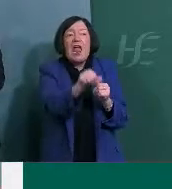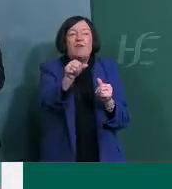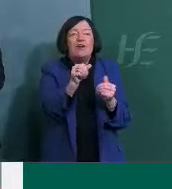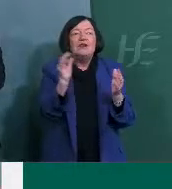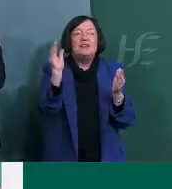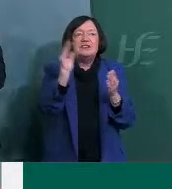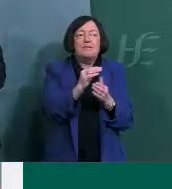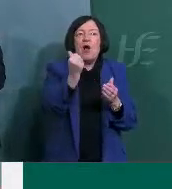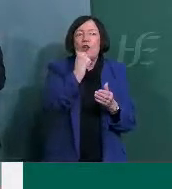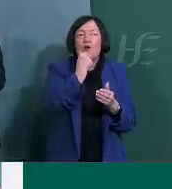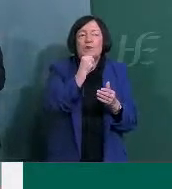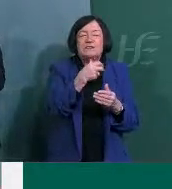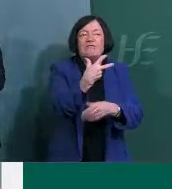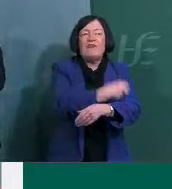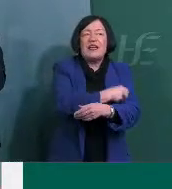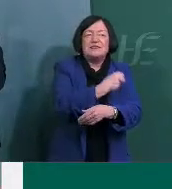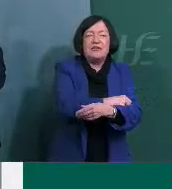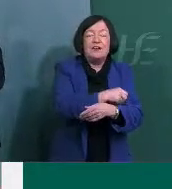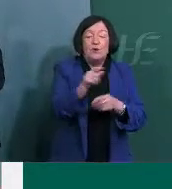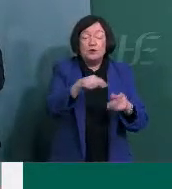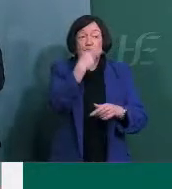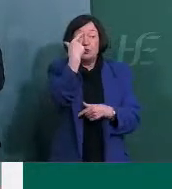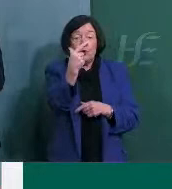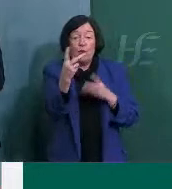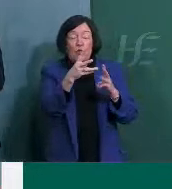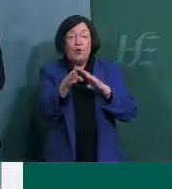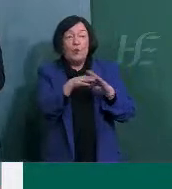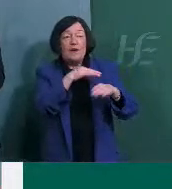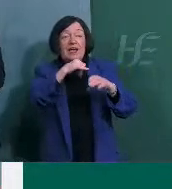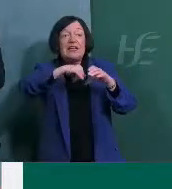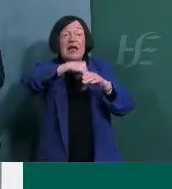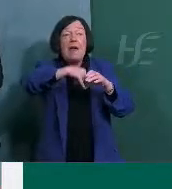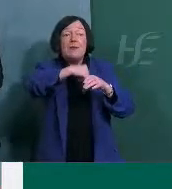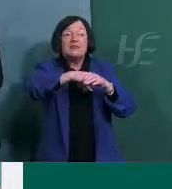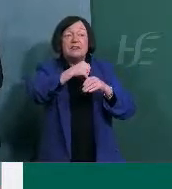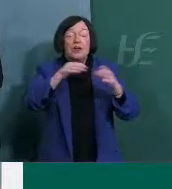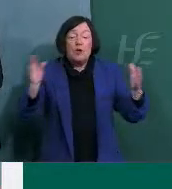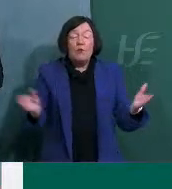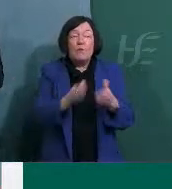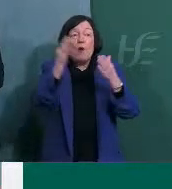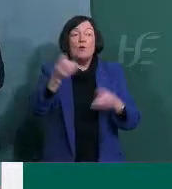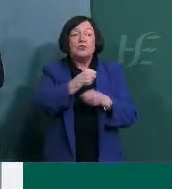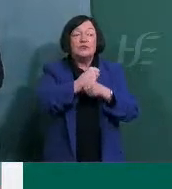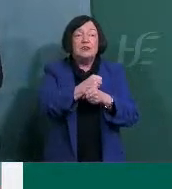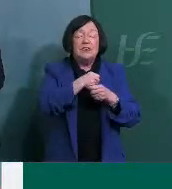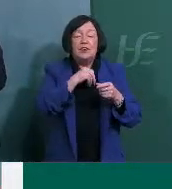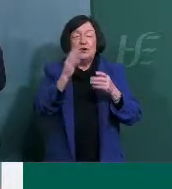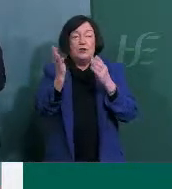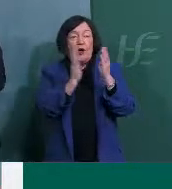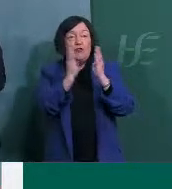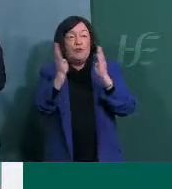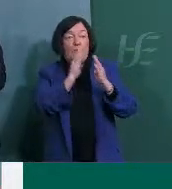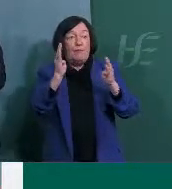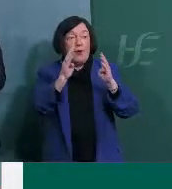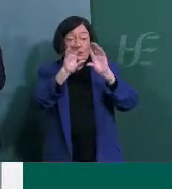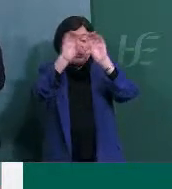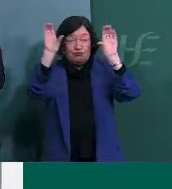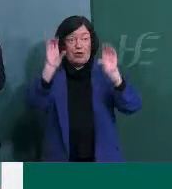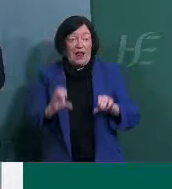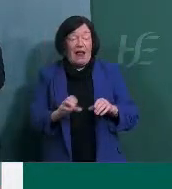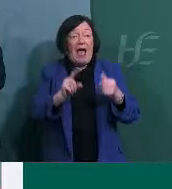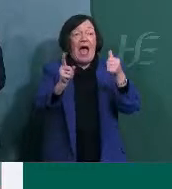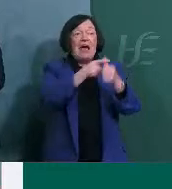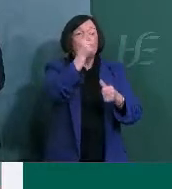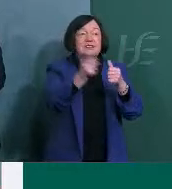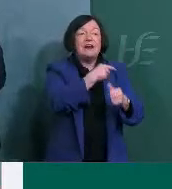there's small uptake. And we're doing two things there. One is working with pharmacies, running promotional campaigns down to bus shelters in particular,